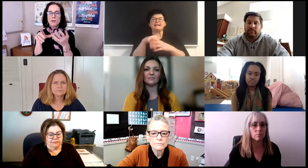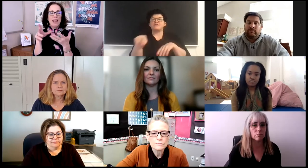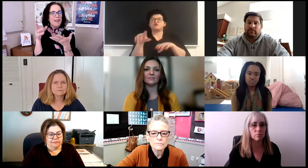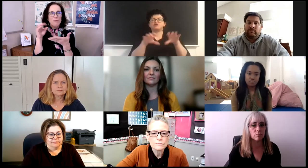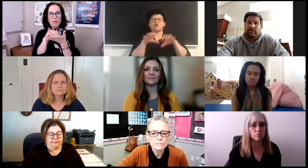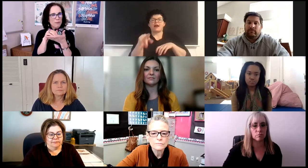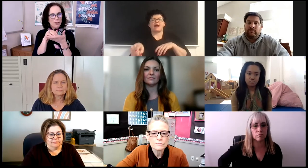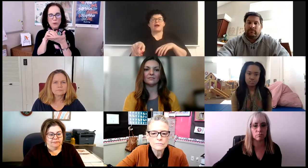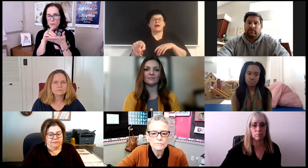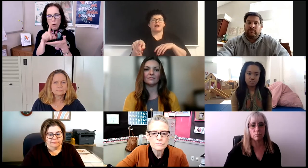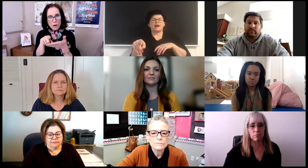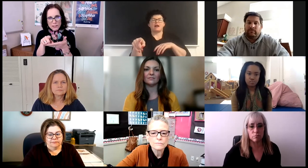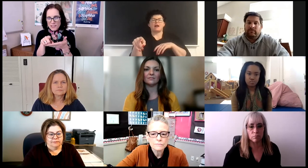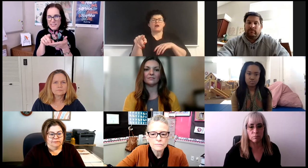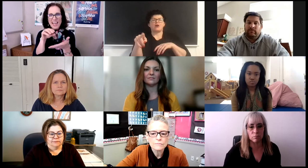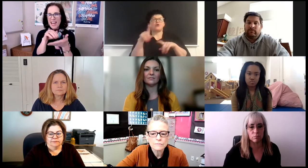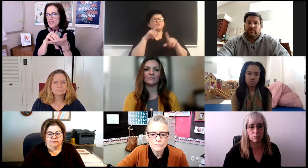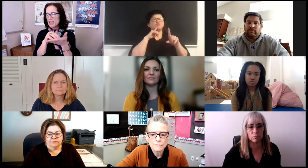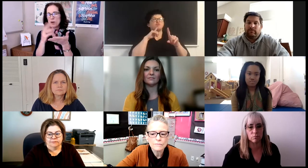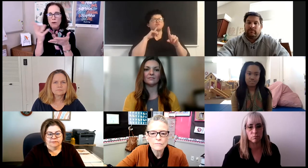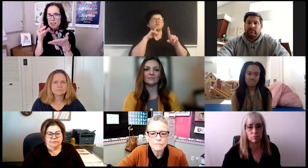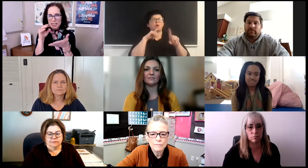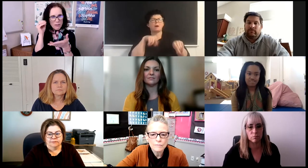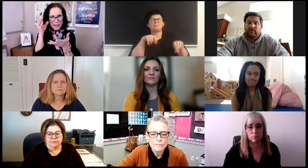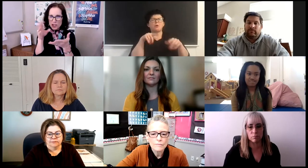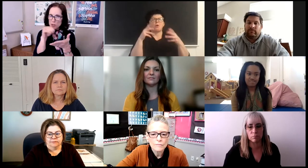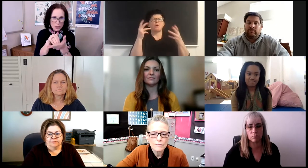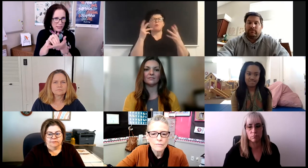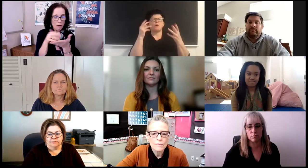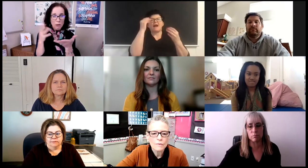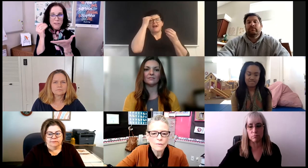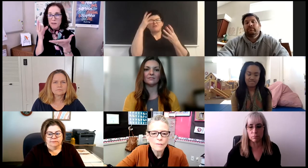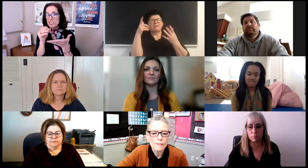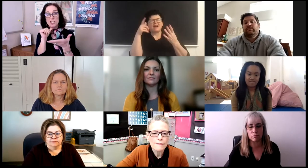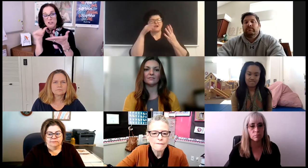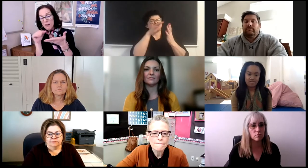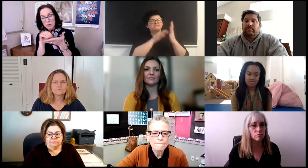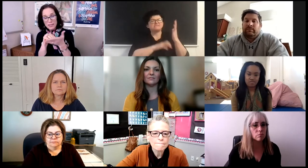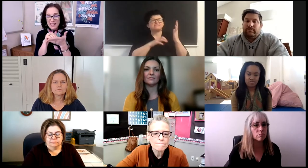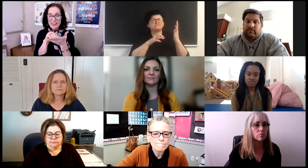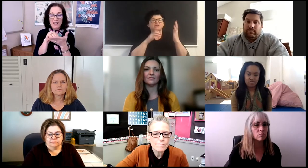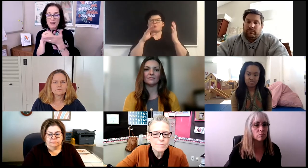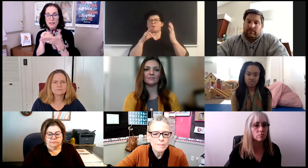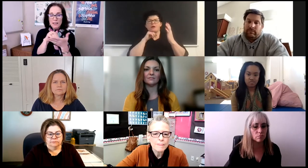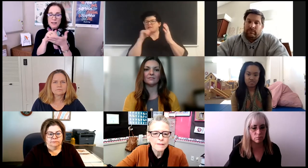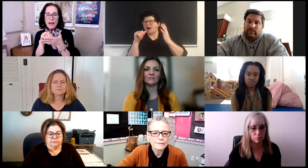is, the reports, you know, what information do you put in there? What information do you not put in